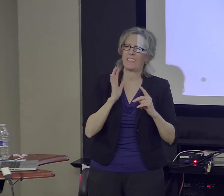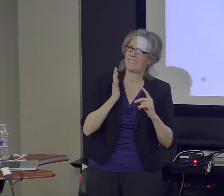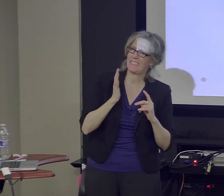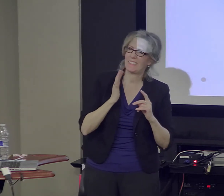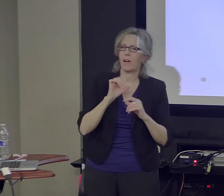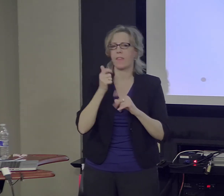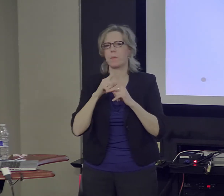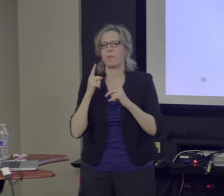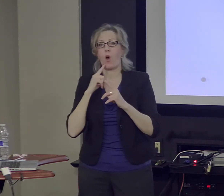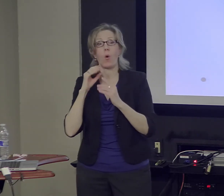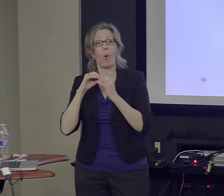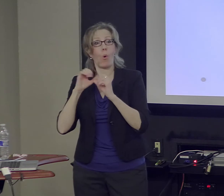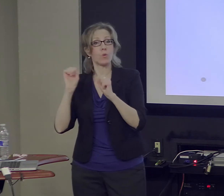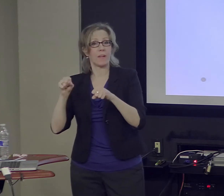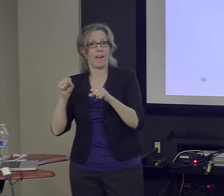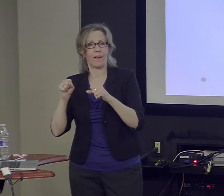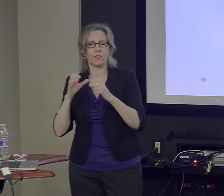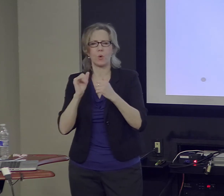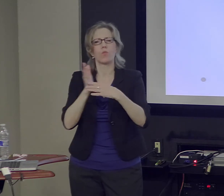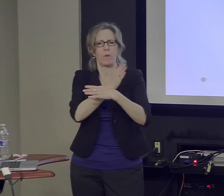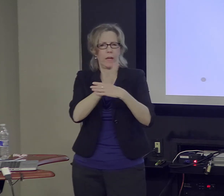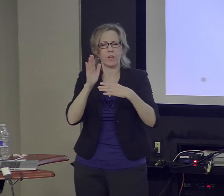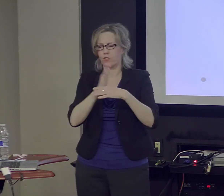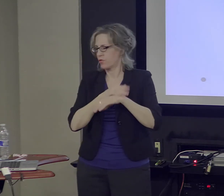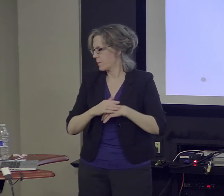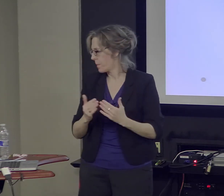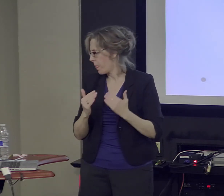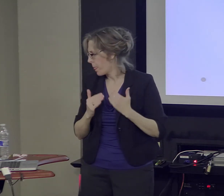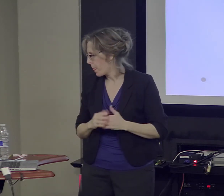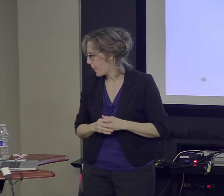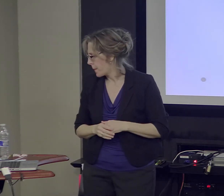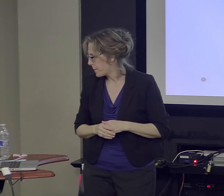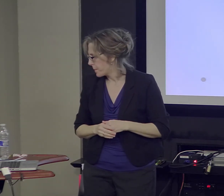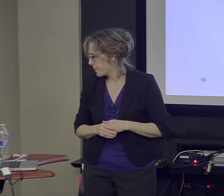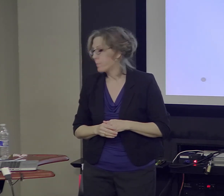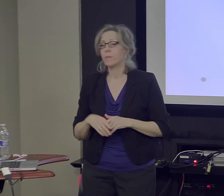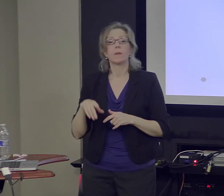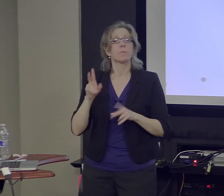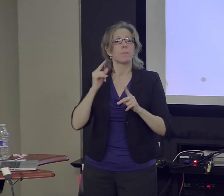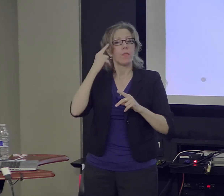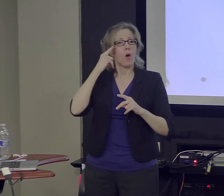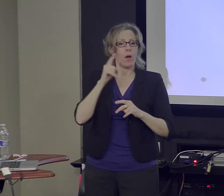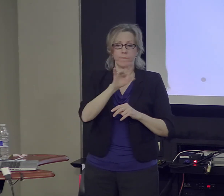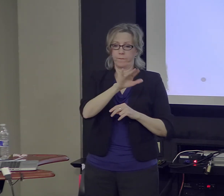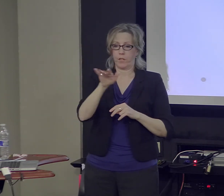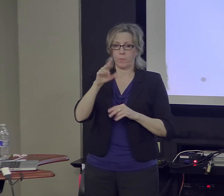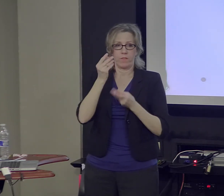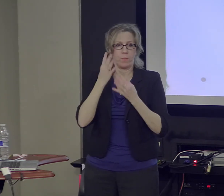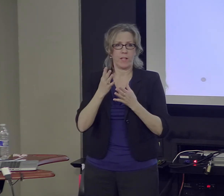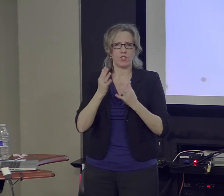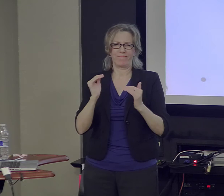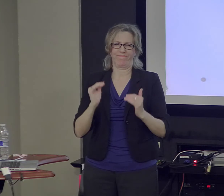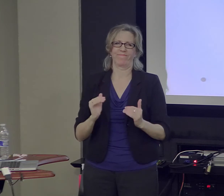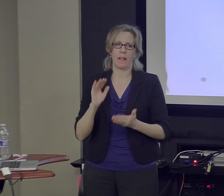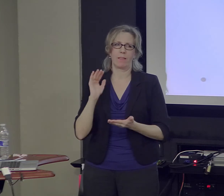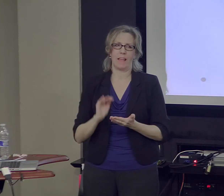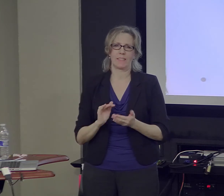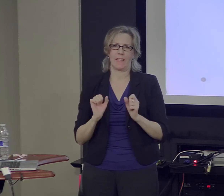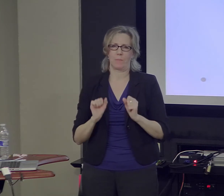And for some there was a range. People thought that fingerspelled